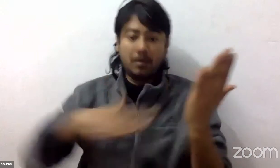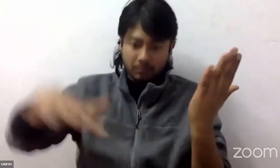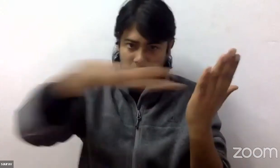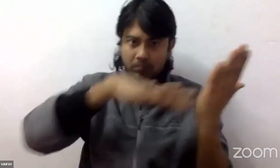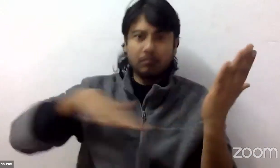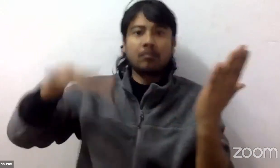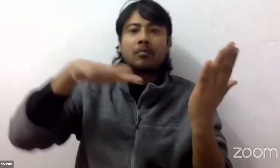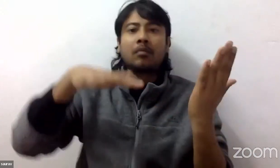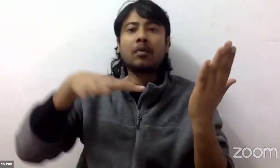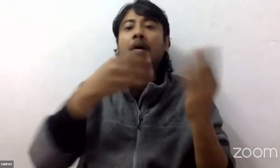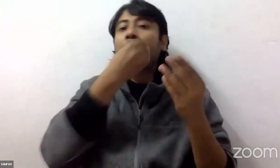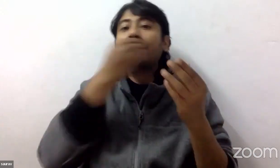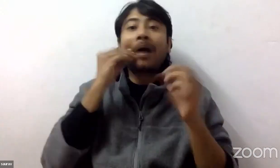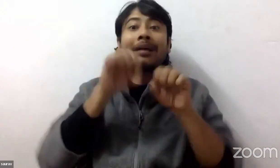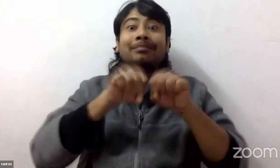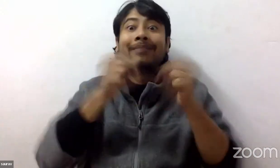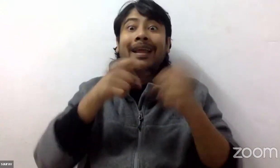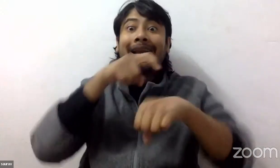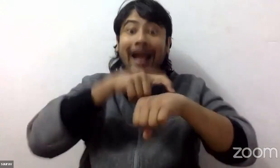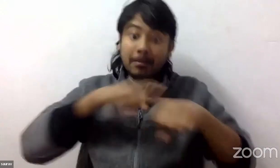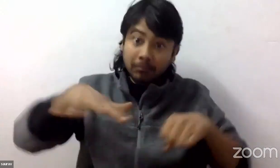Now, how do you break the fast?